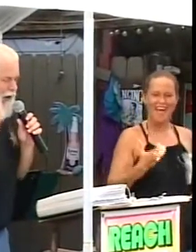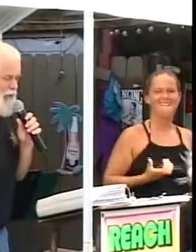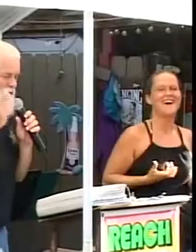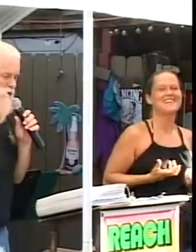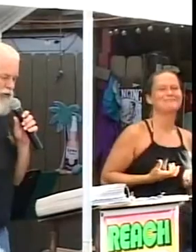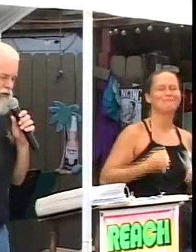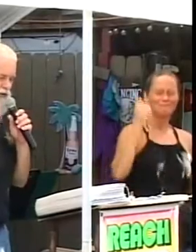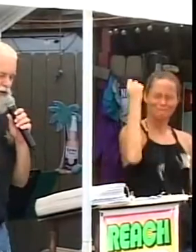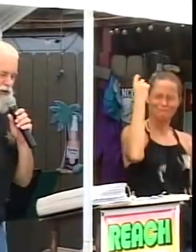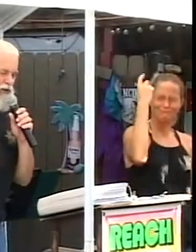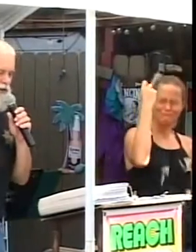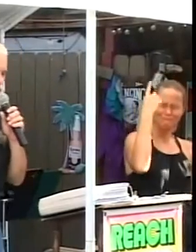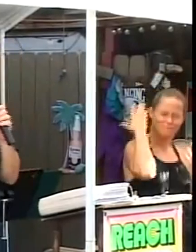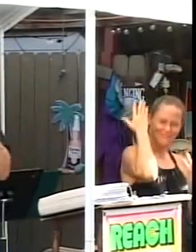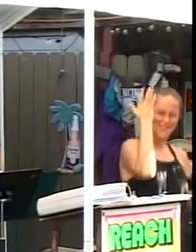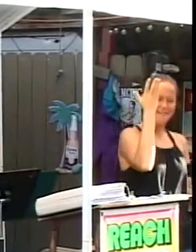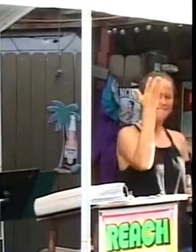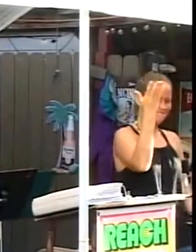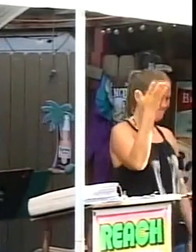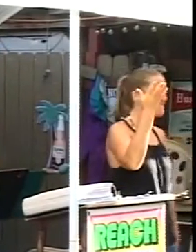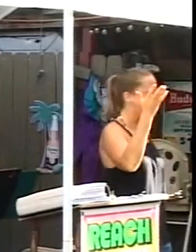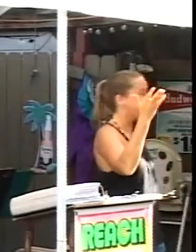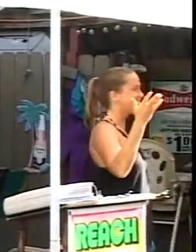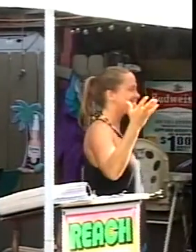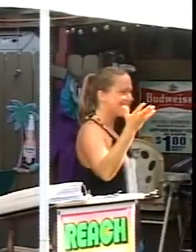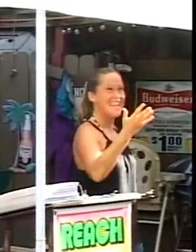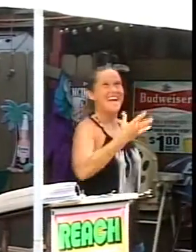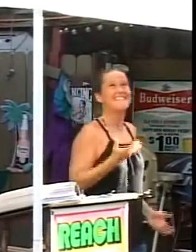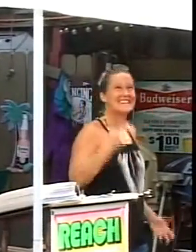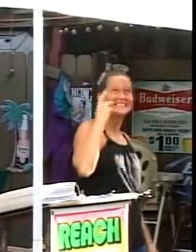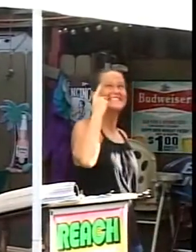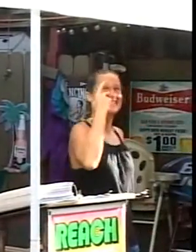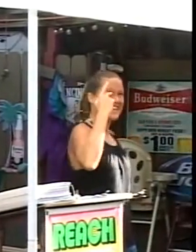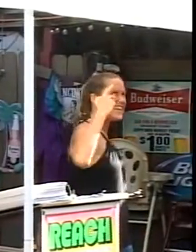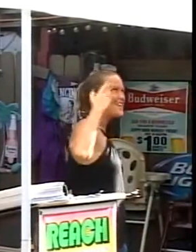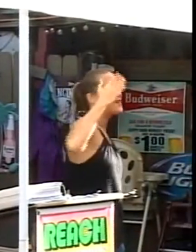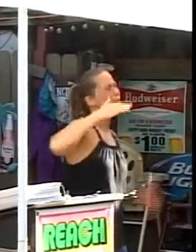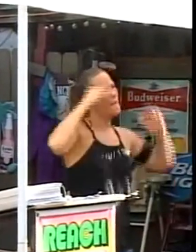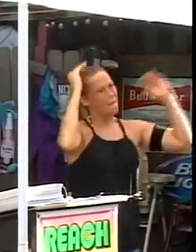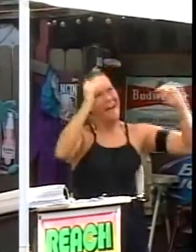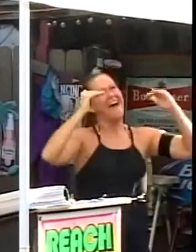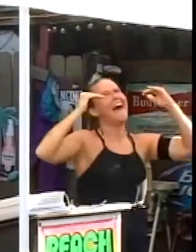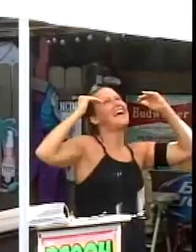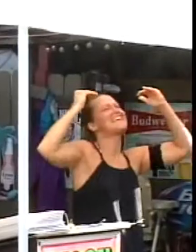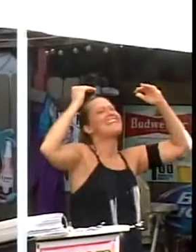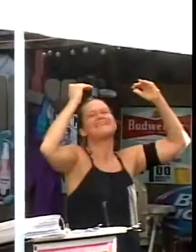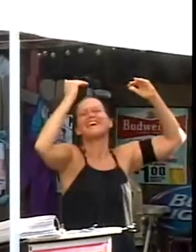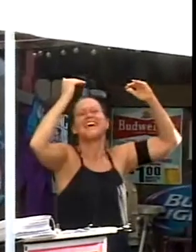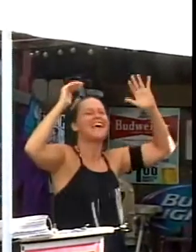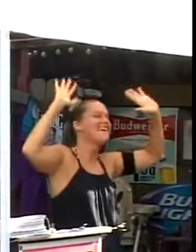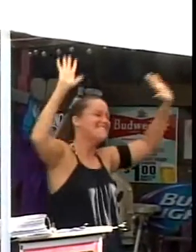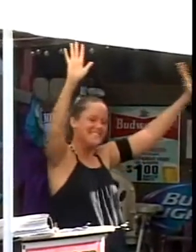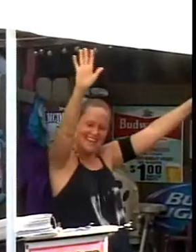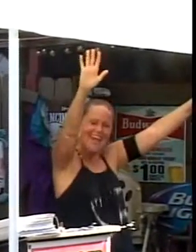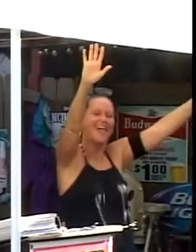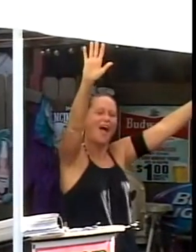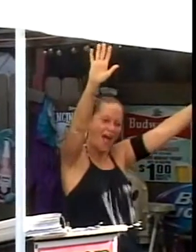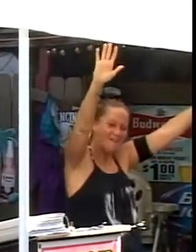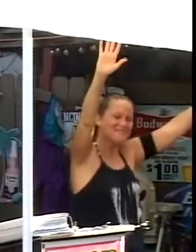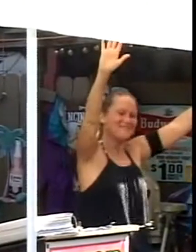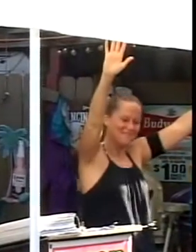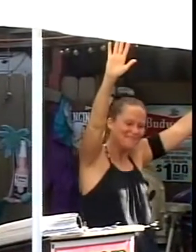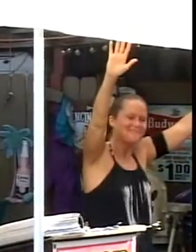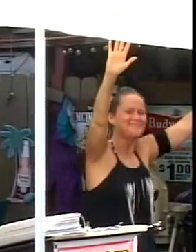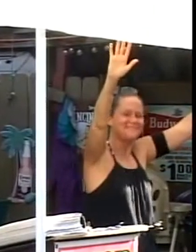Lord, I want to see you. High and lifted up. To see you high and lifted